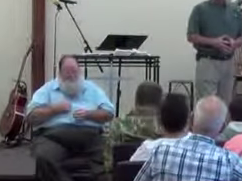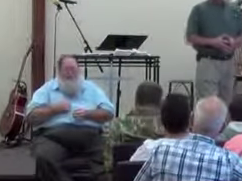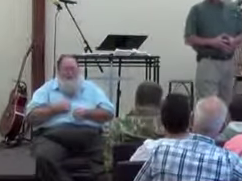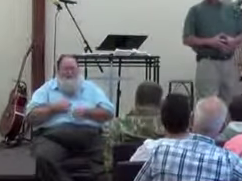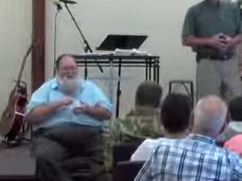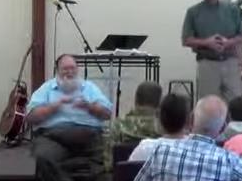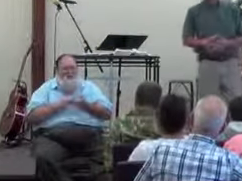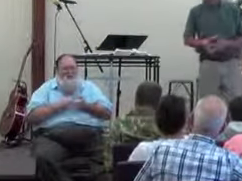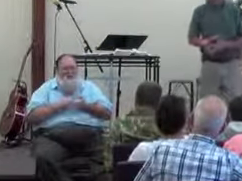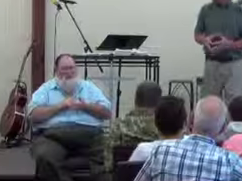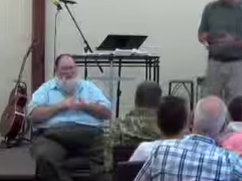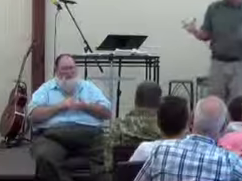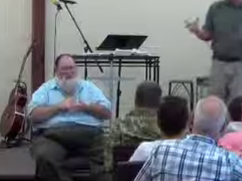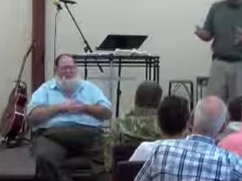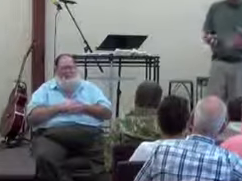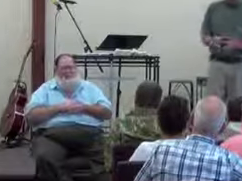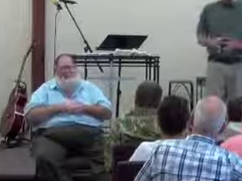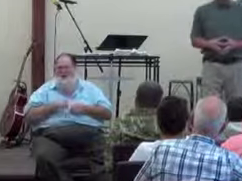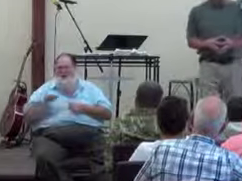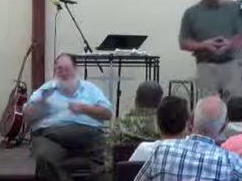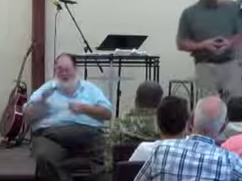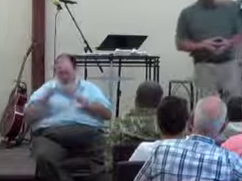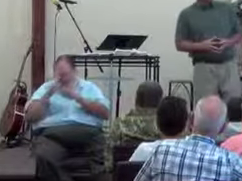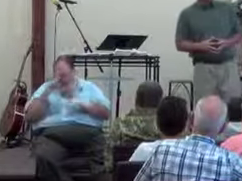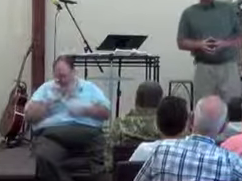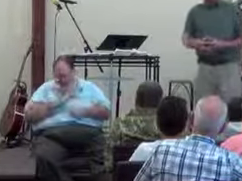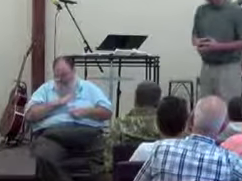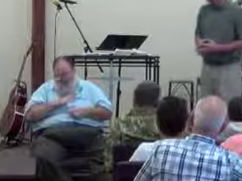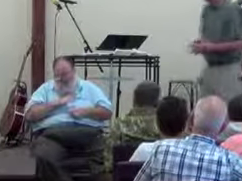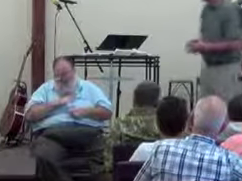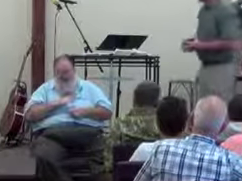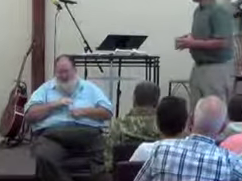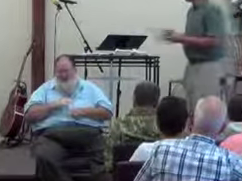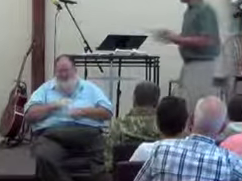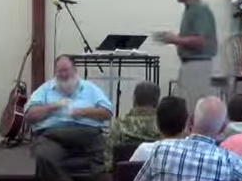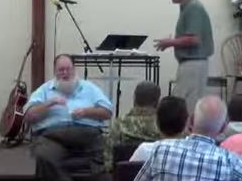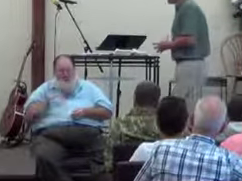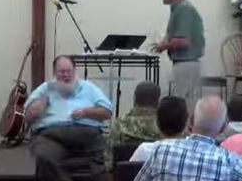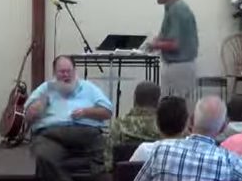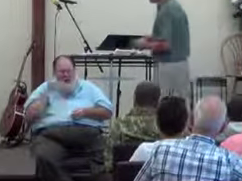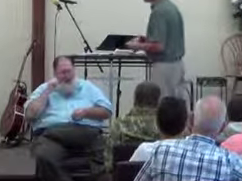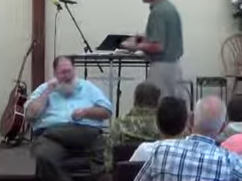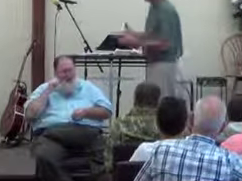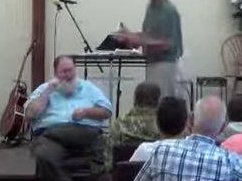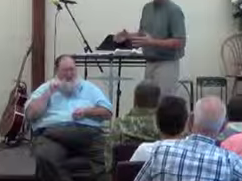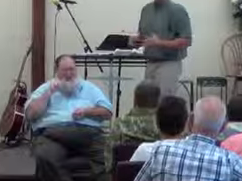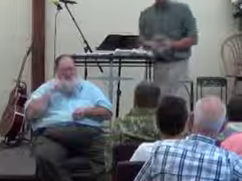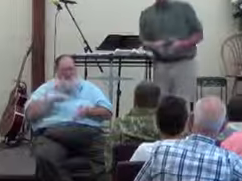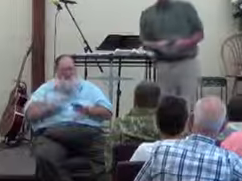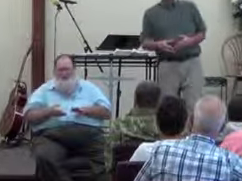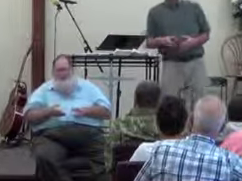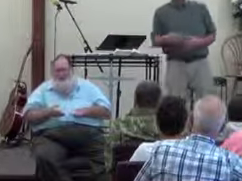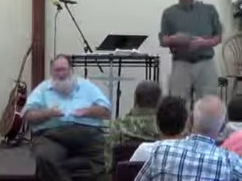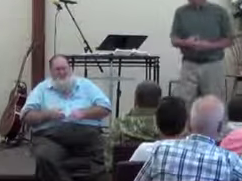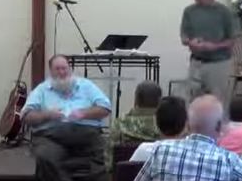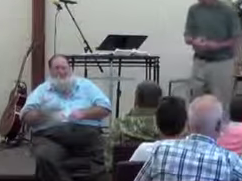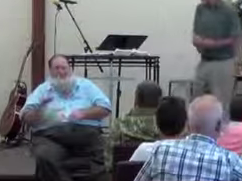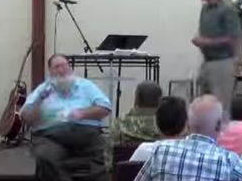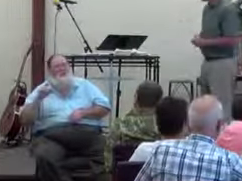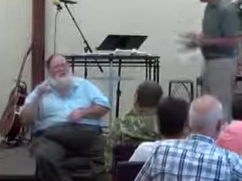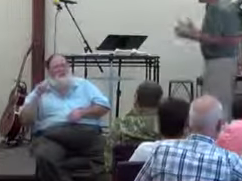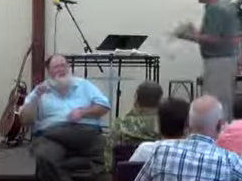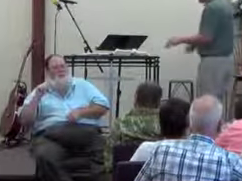left me $20,000. And my uncle died a couple of weeks ago as well, and he left me $10,000. And my cousin died last